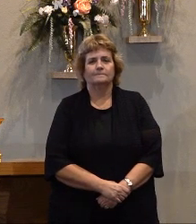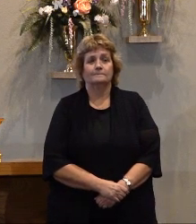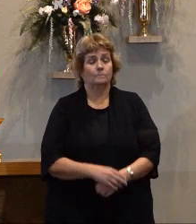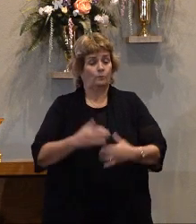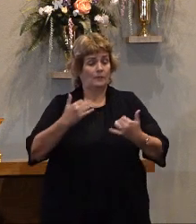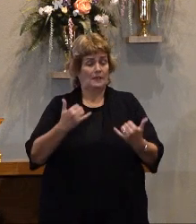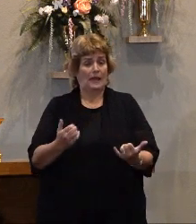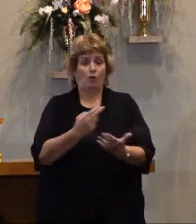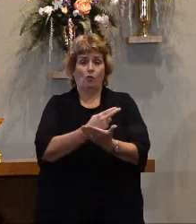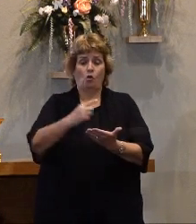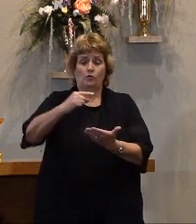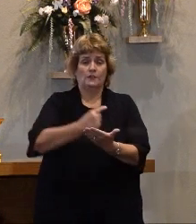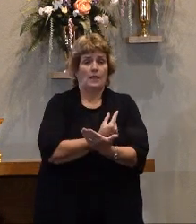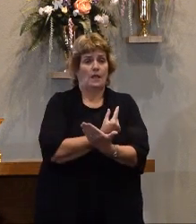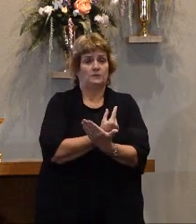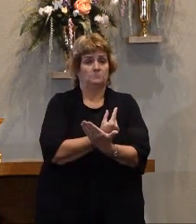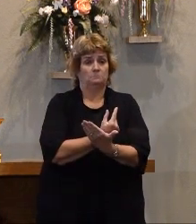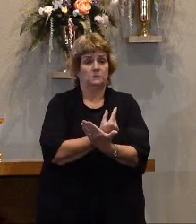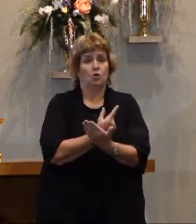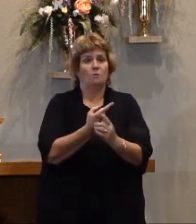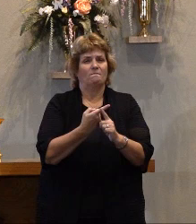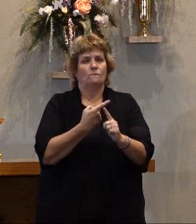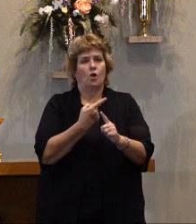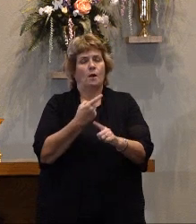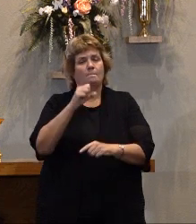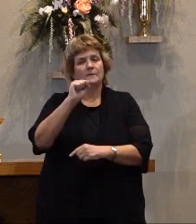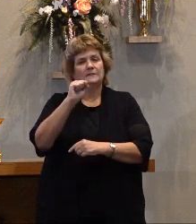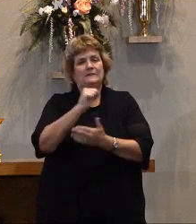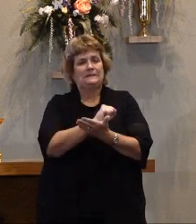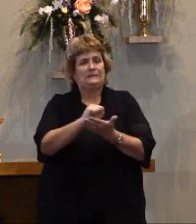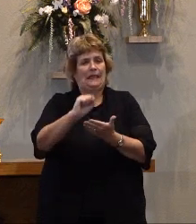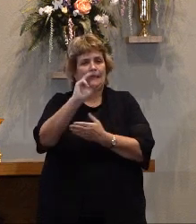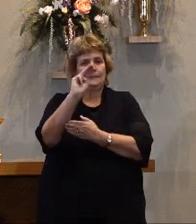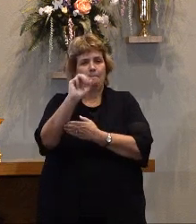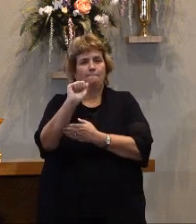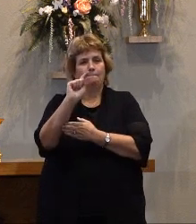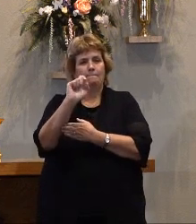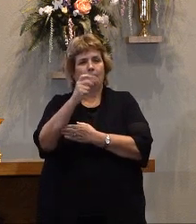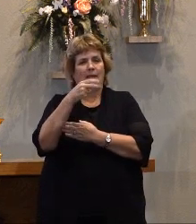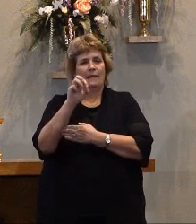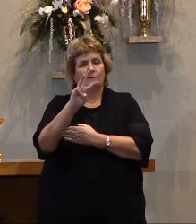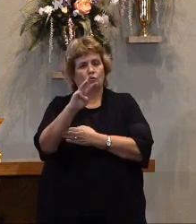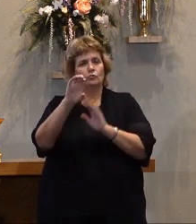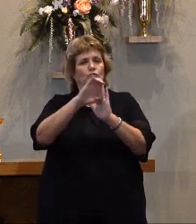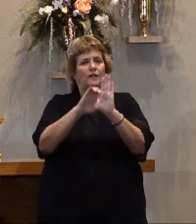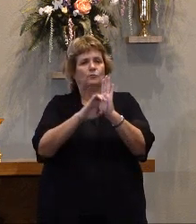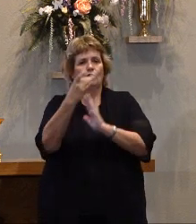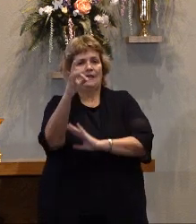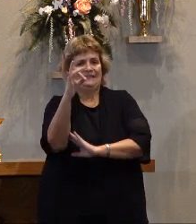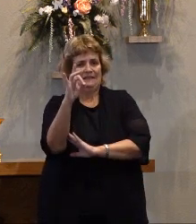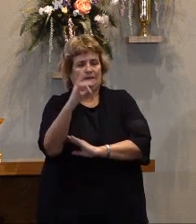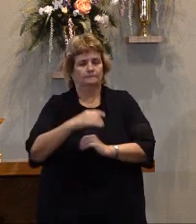And now the Holy Gospel according to St. Matthew, the 18th chapter.